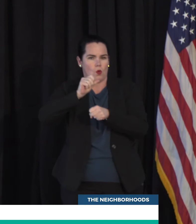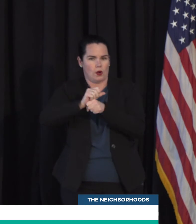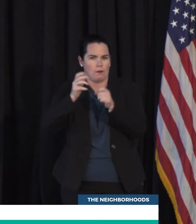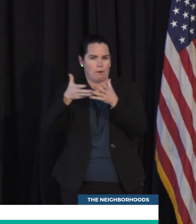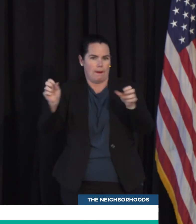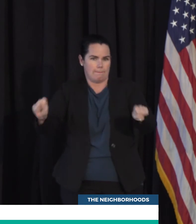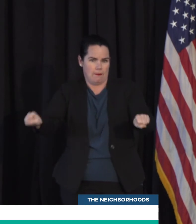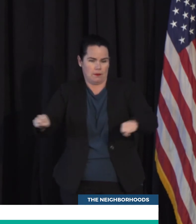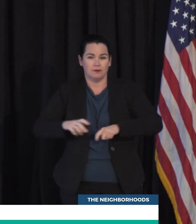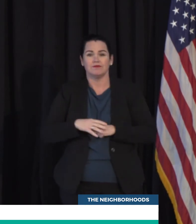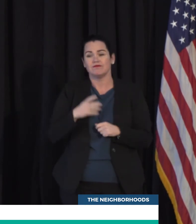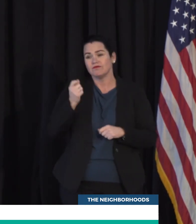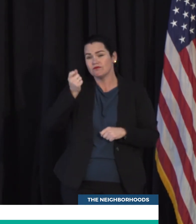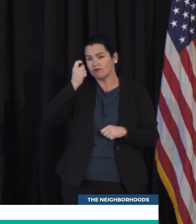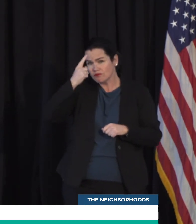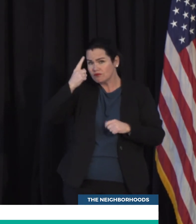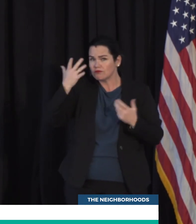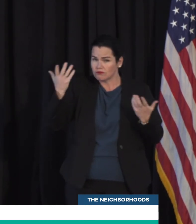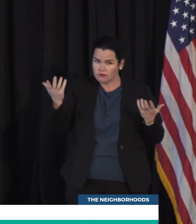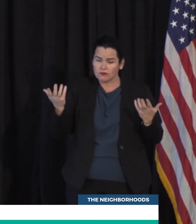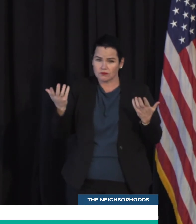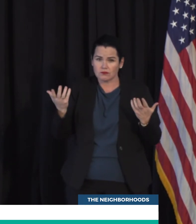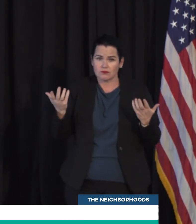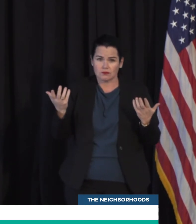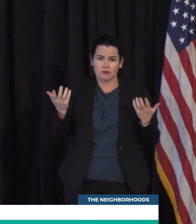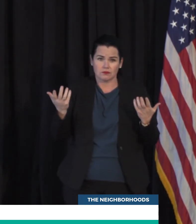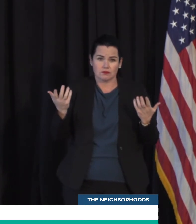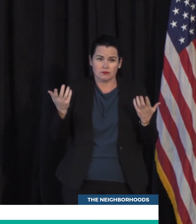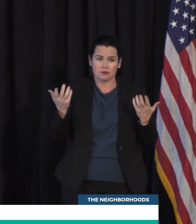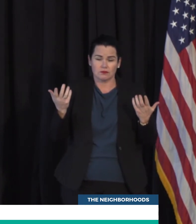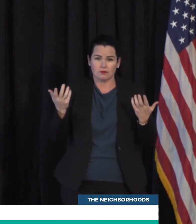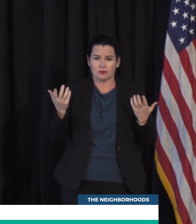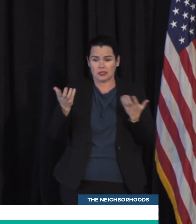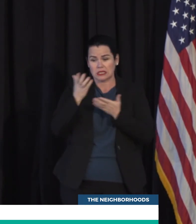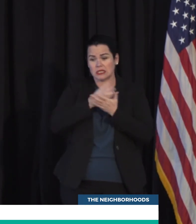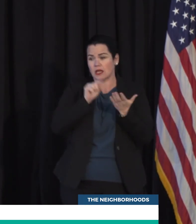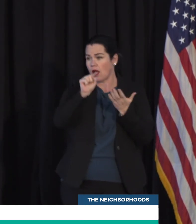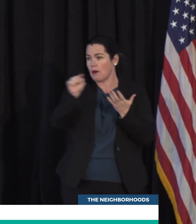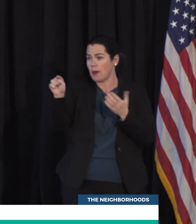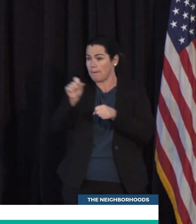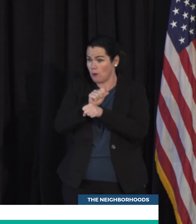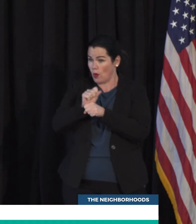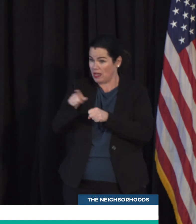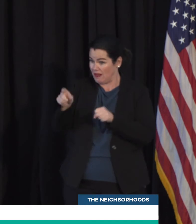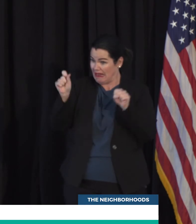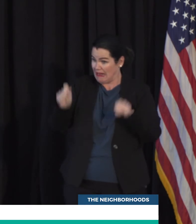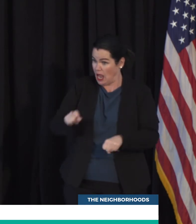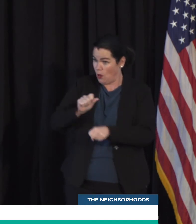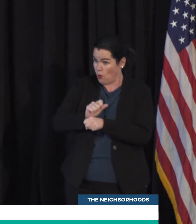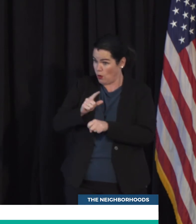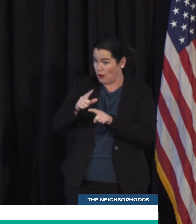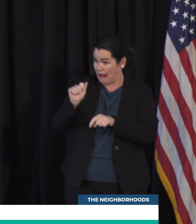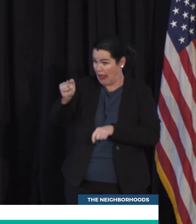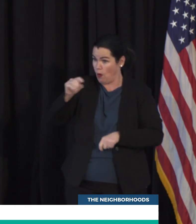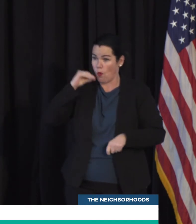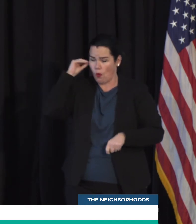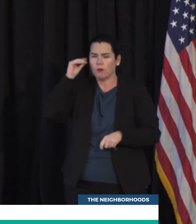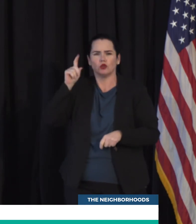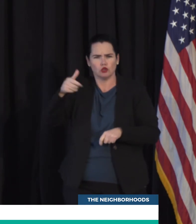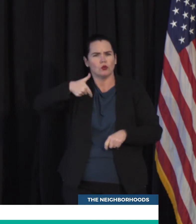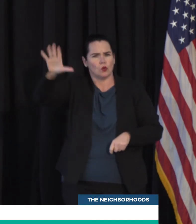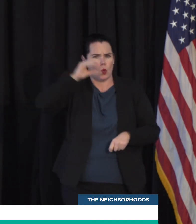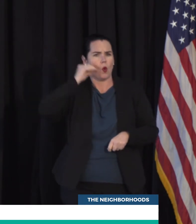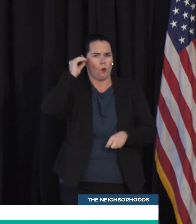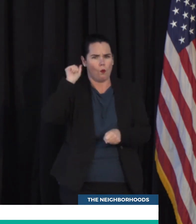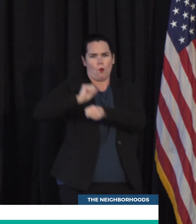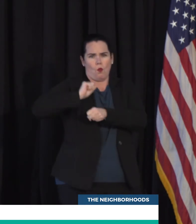possible. And while there are opportunities, employees who are able to do so should be allowed to work from home. And this helps to reduce